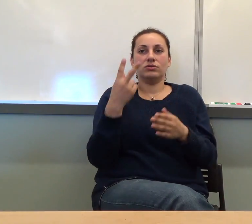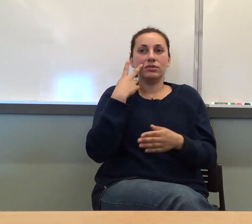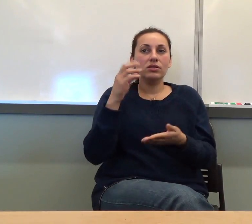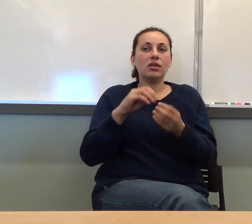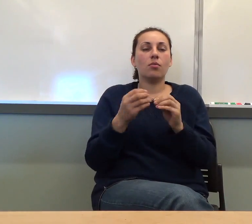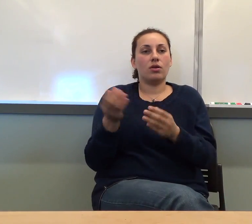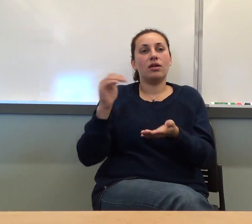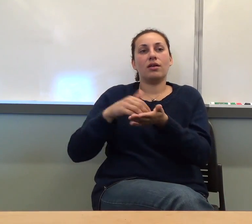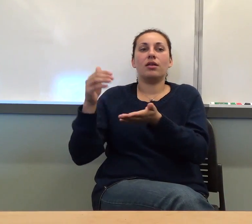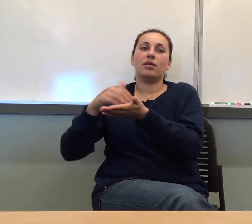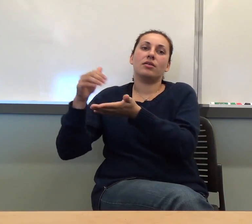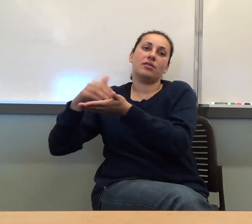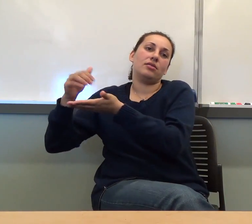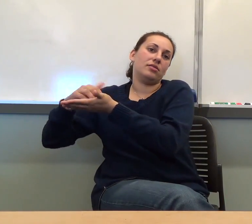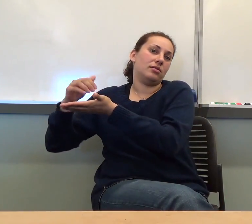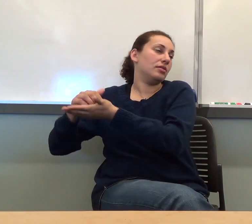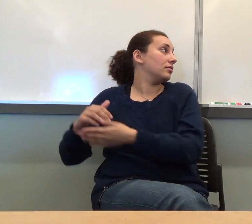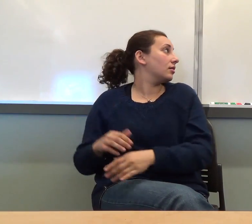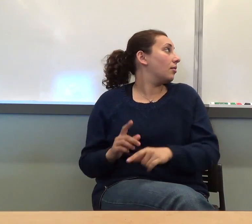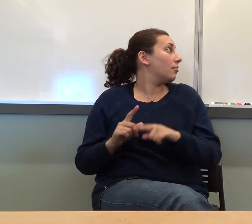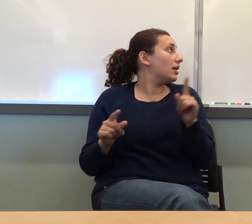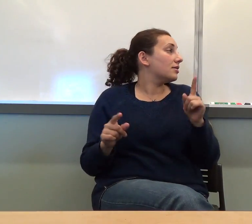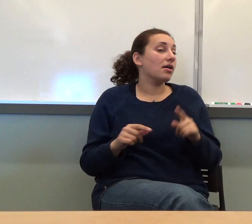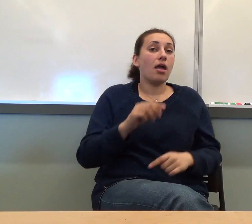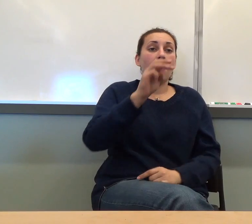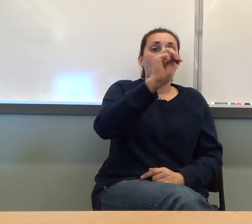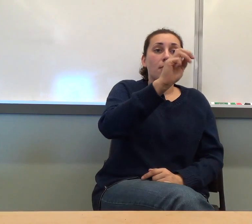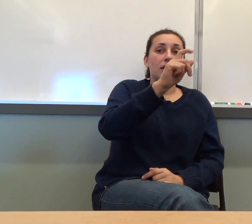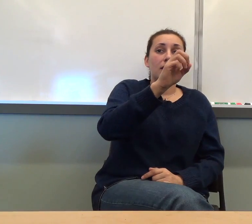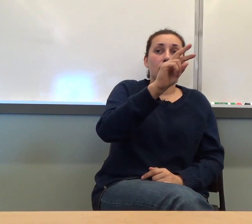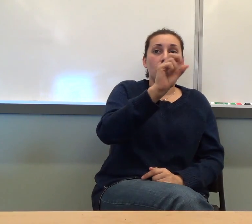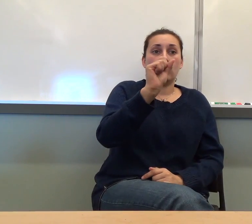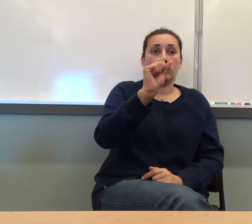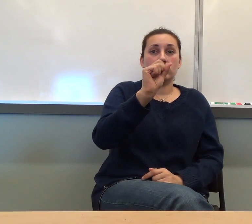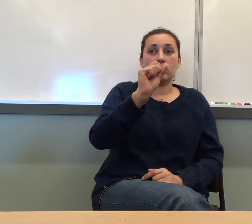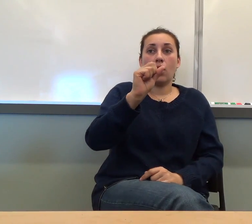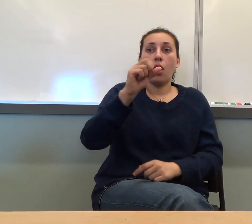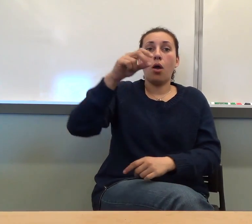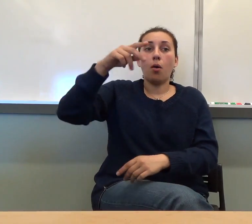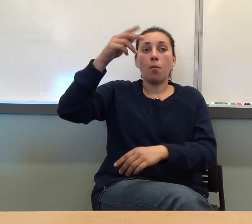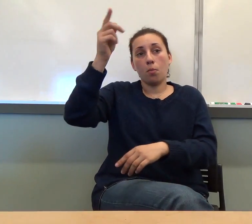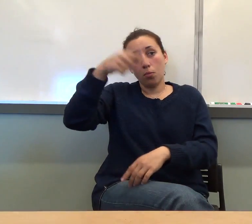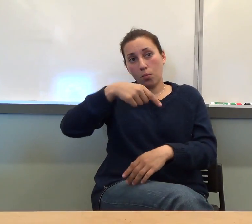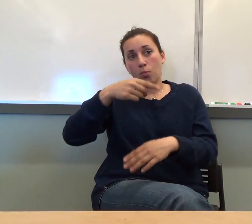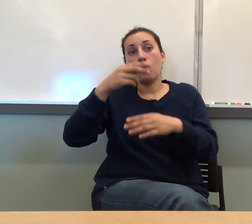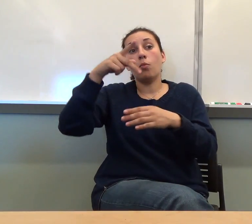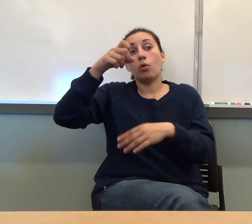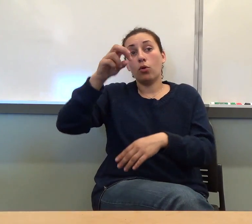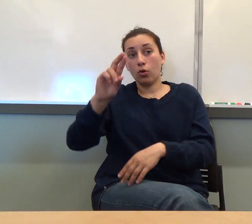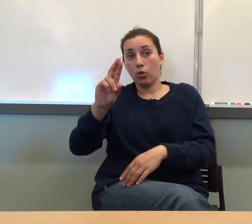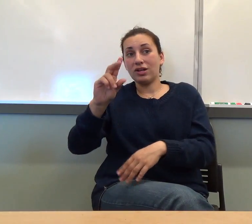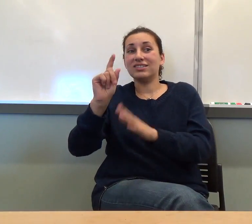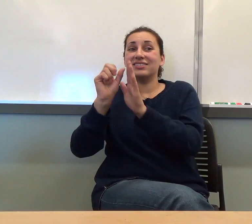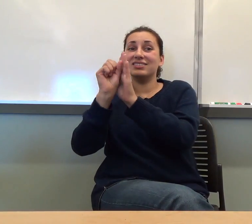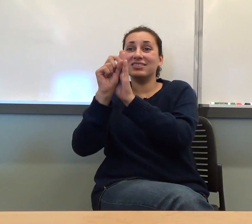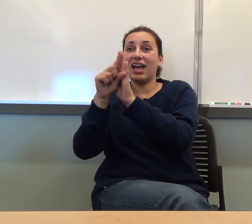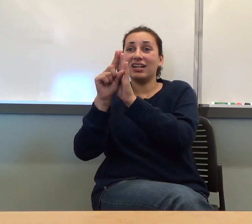what is that? That is in meters per second. So she moves across the ground in